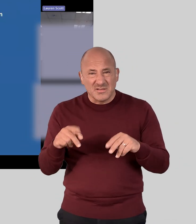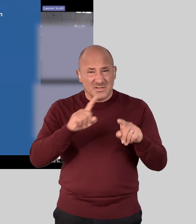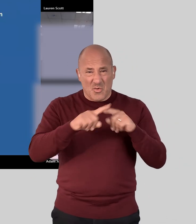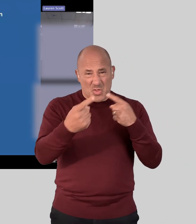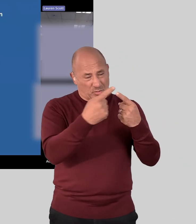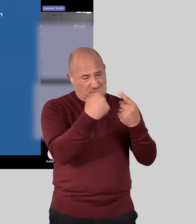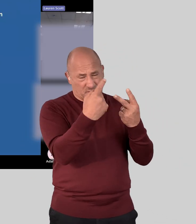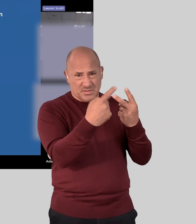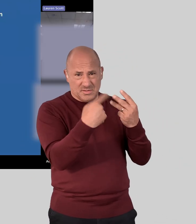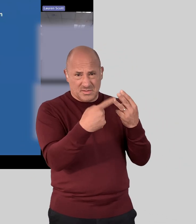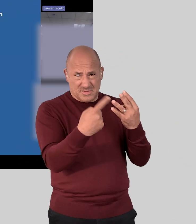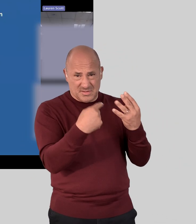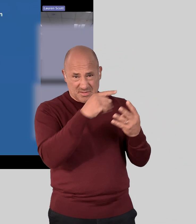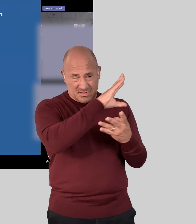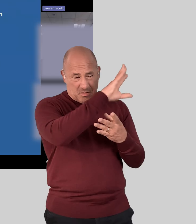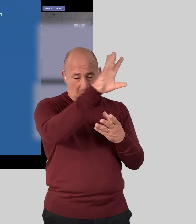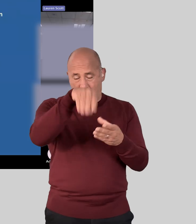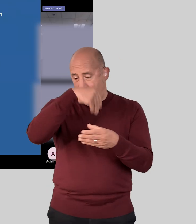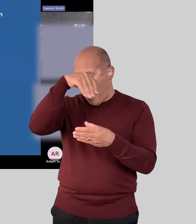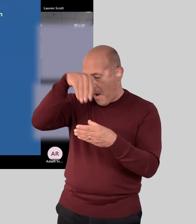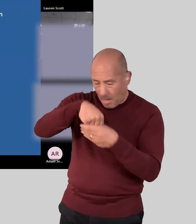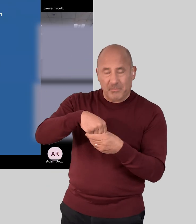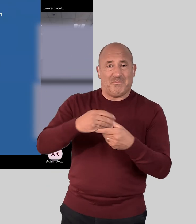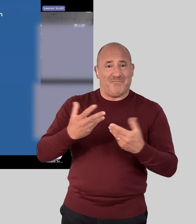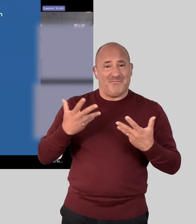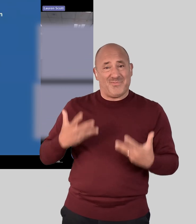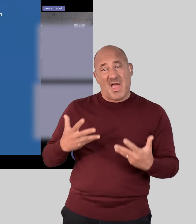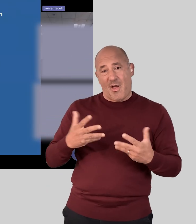dance, and all these kind of